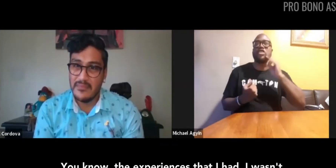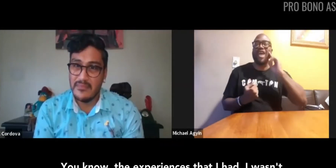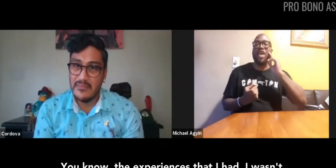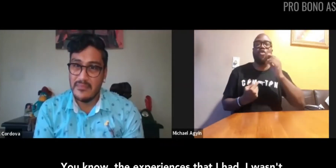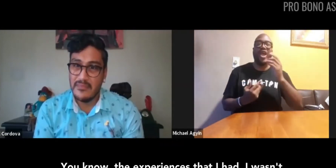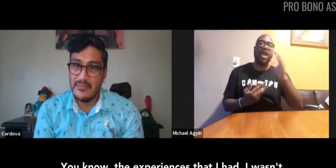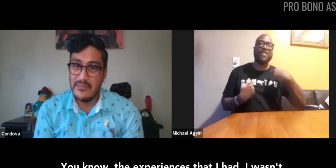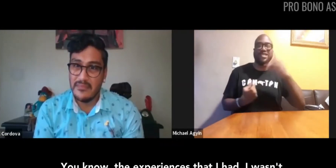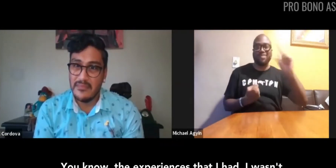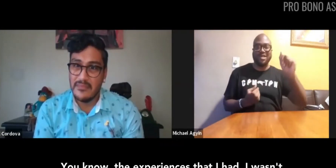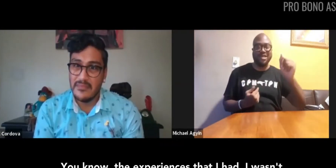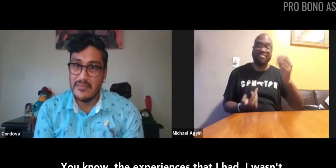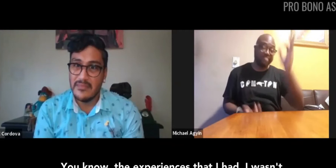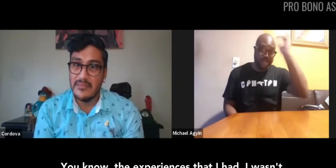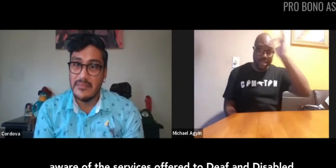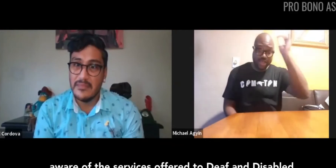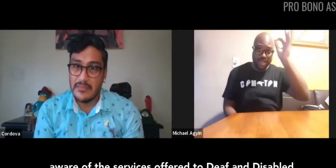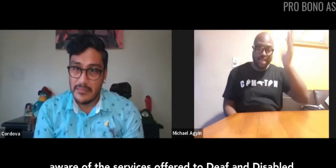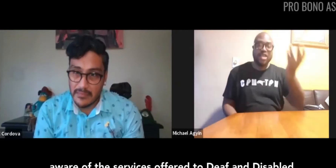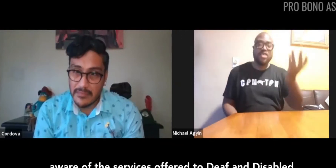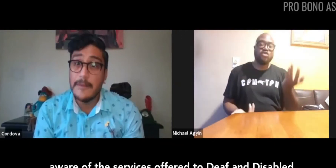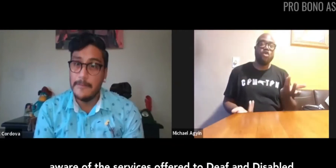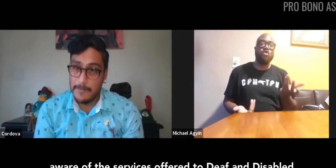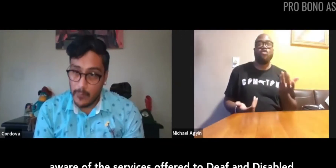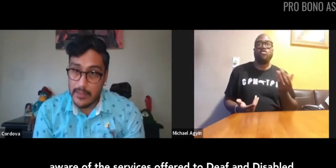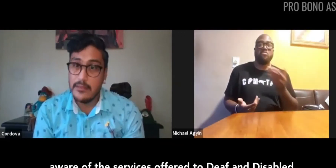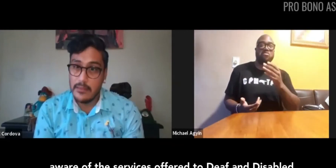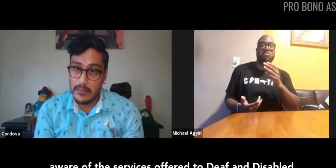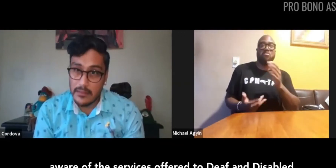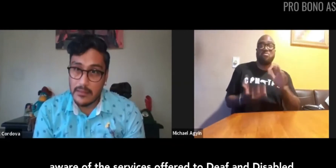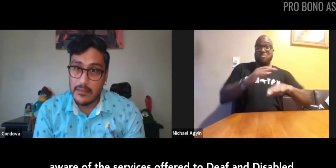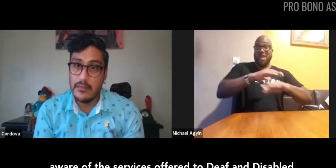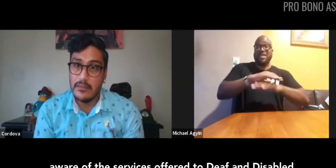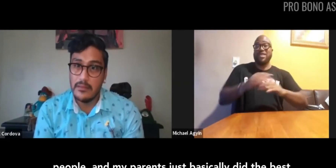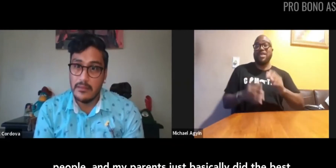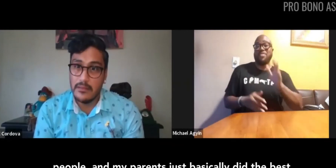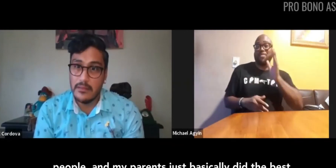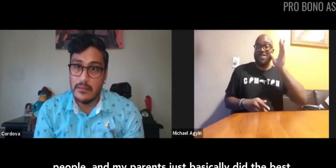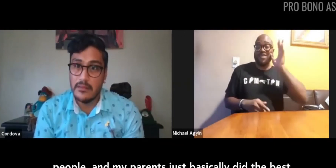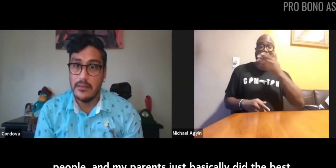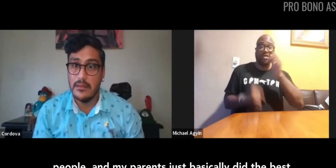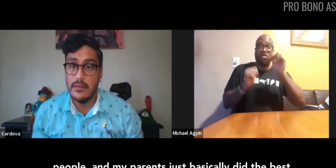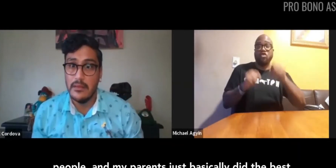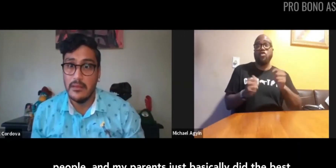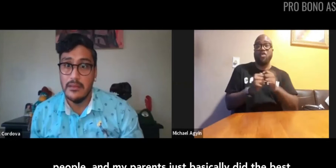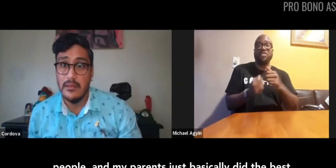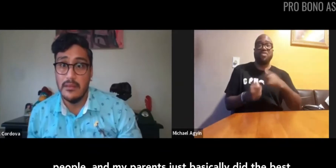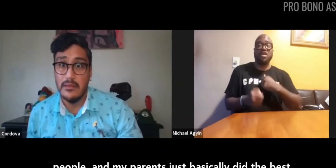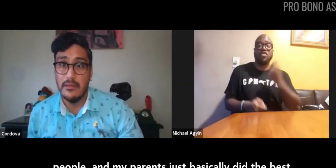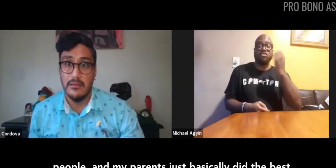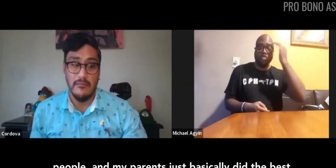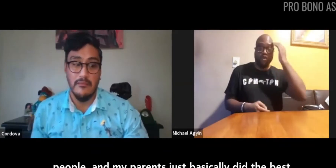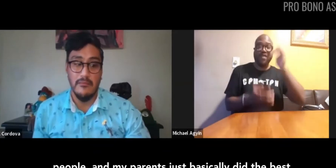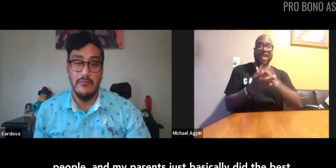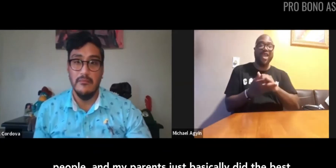The experiences that I had, I wasn't aware of the services offered to deaf and disabled people. And my